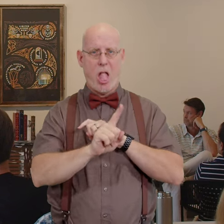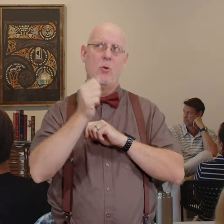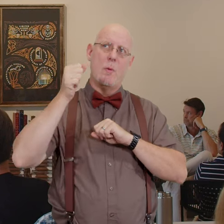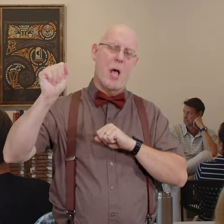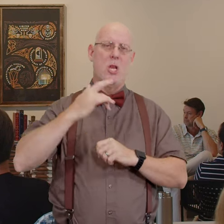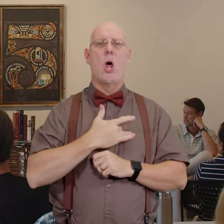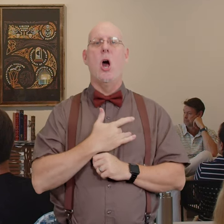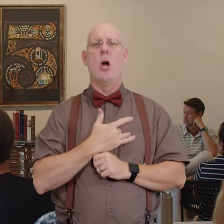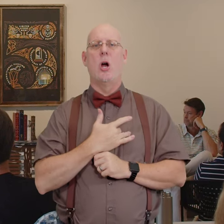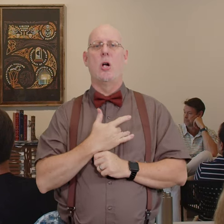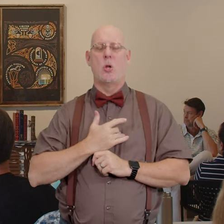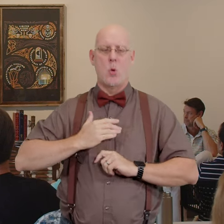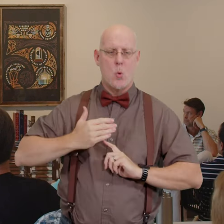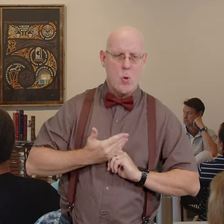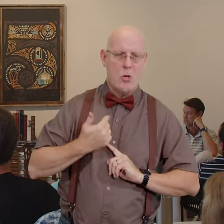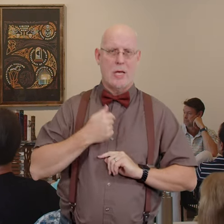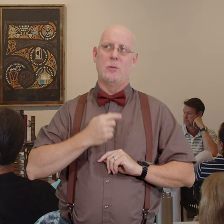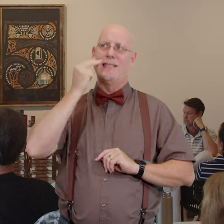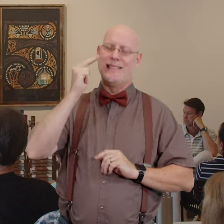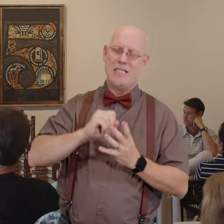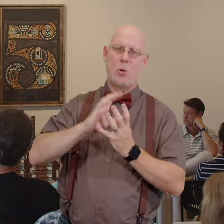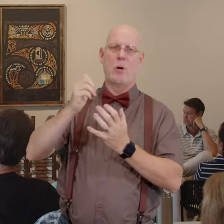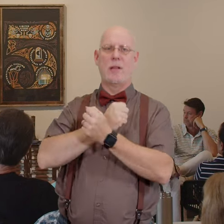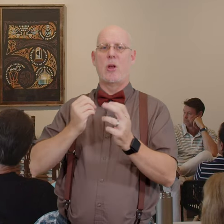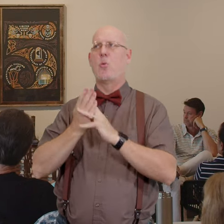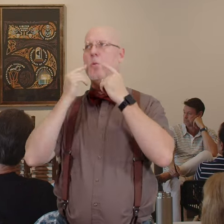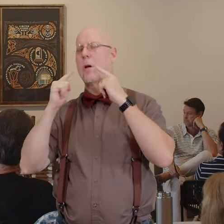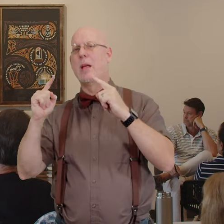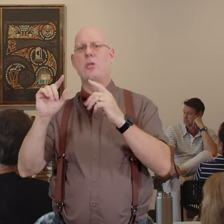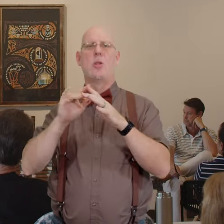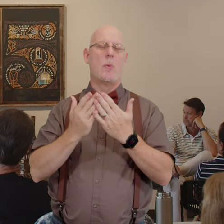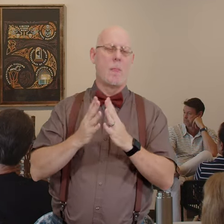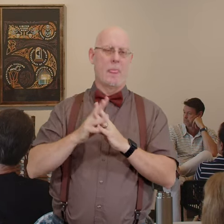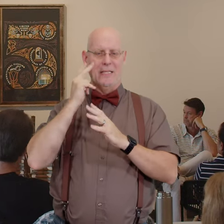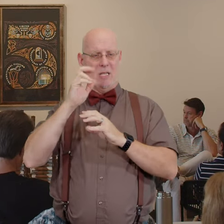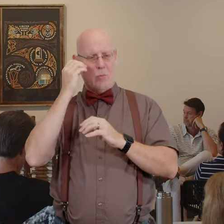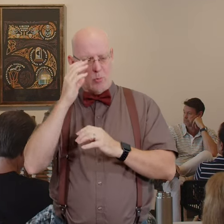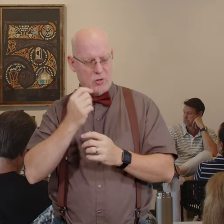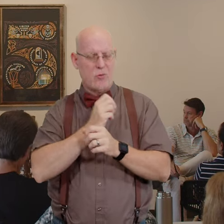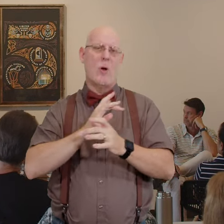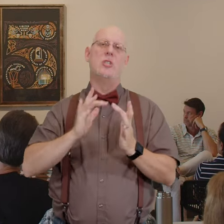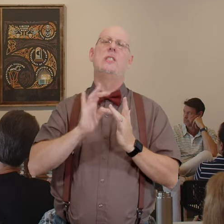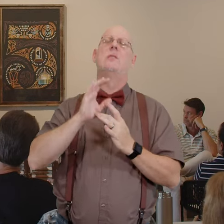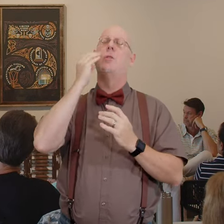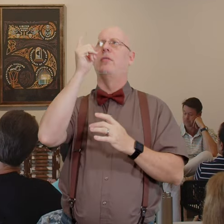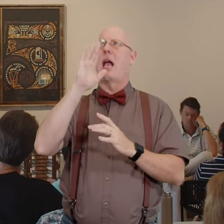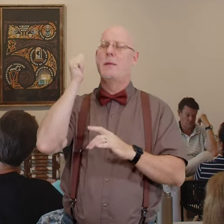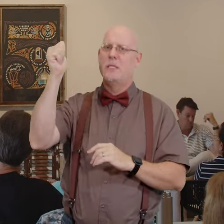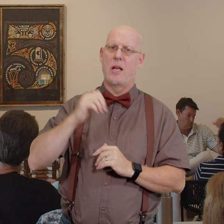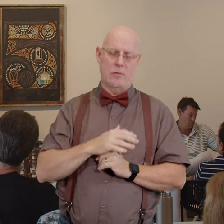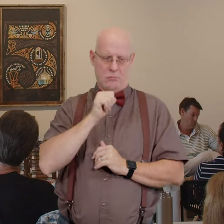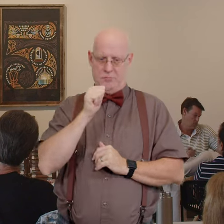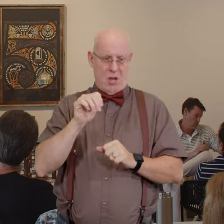away, rebellious heart so that we can see the glory of salvation through the proclamation of the word. We can see the beauty of Christ Jesus, the beauty of